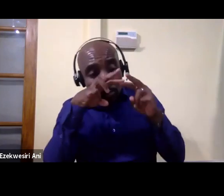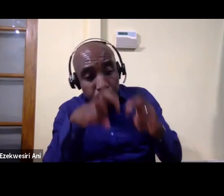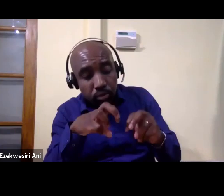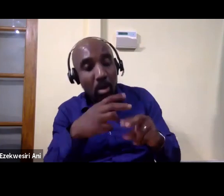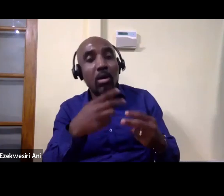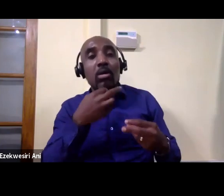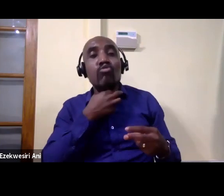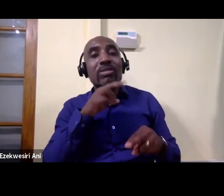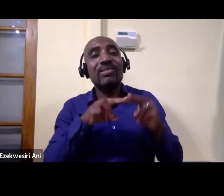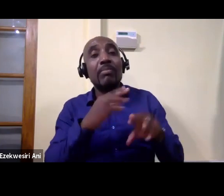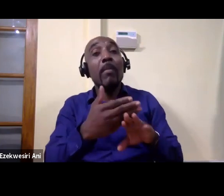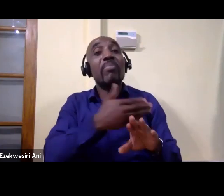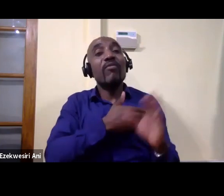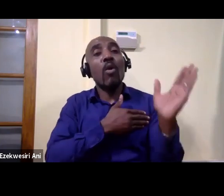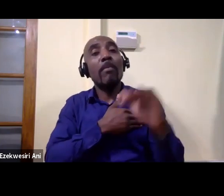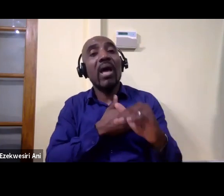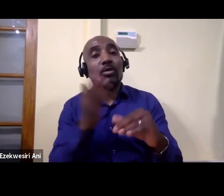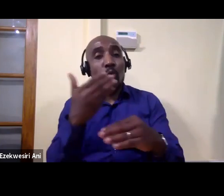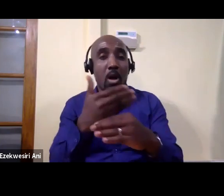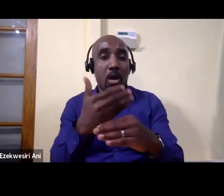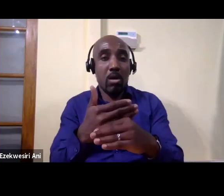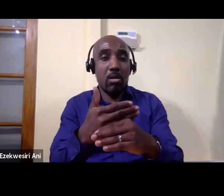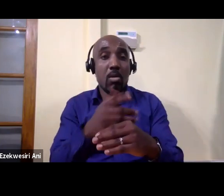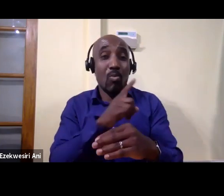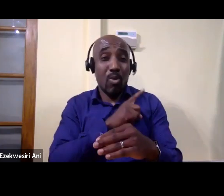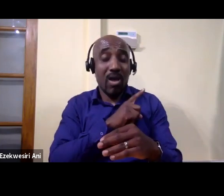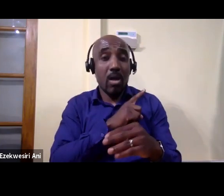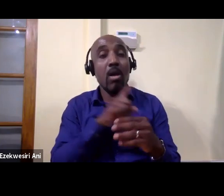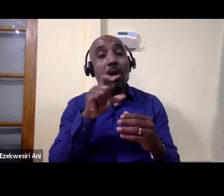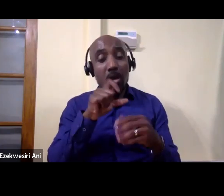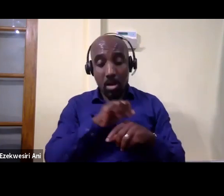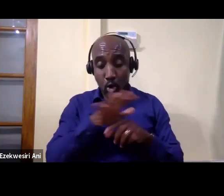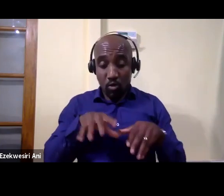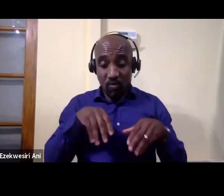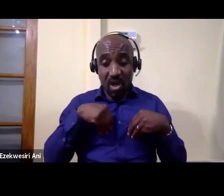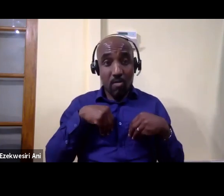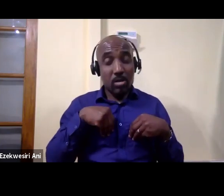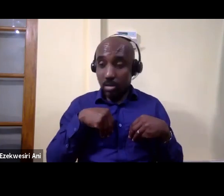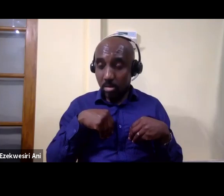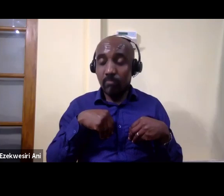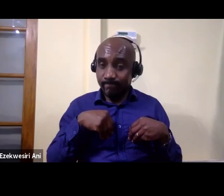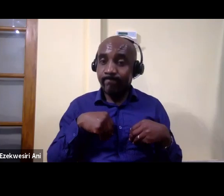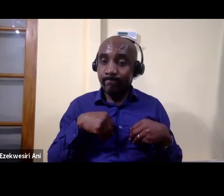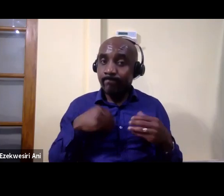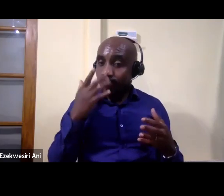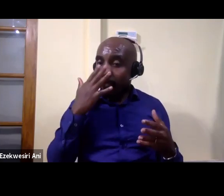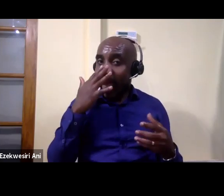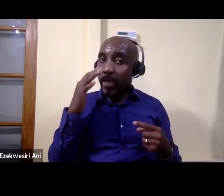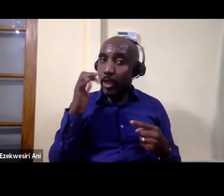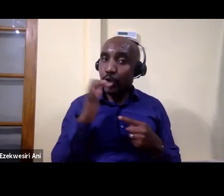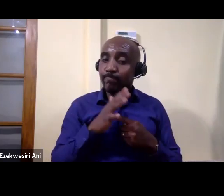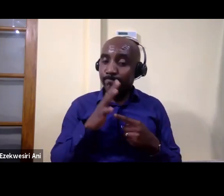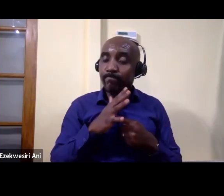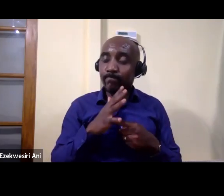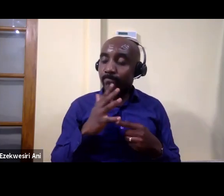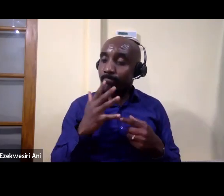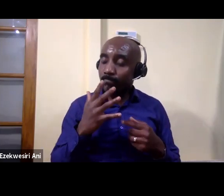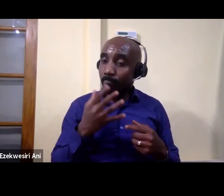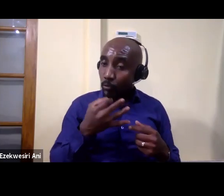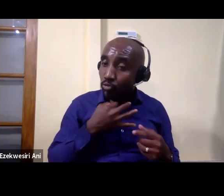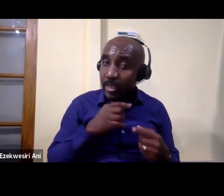what is important in terms of poor outcomes for COVID-19. So we know age is a very important risk factor, male